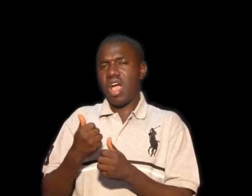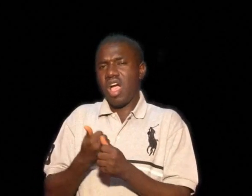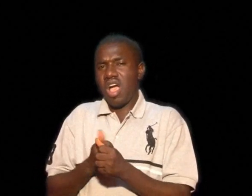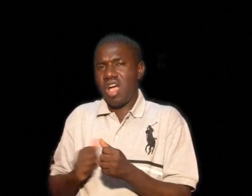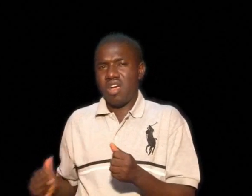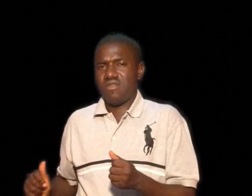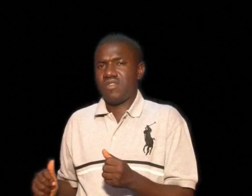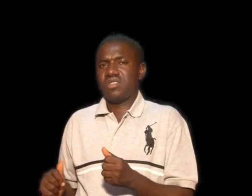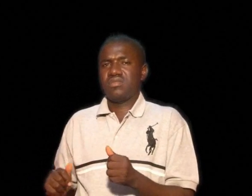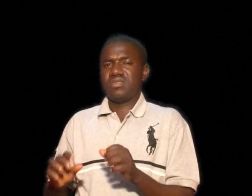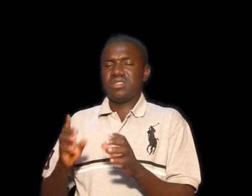in the media.